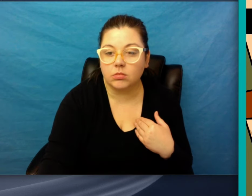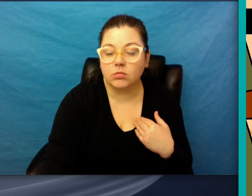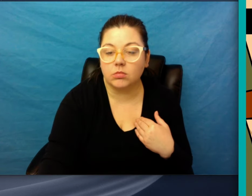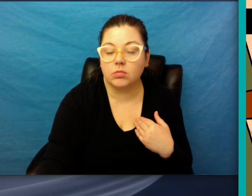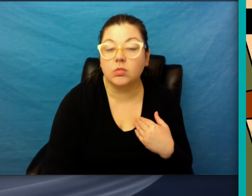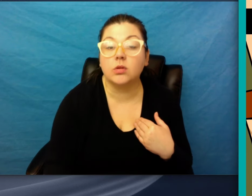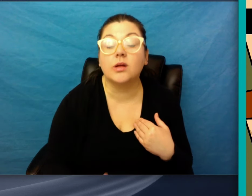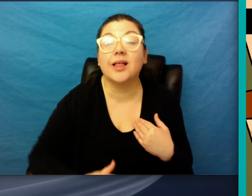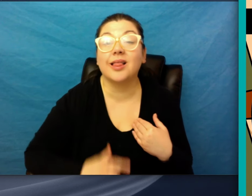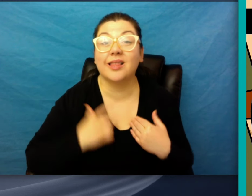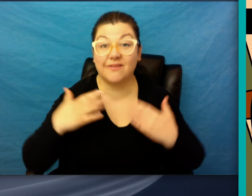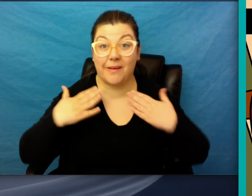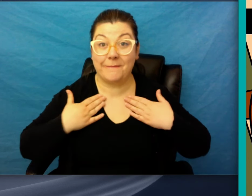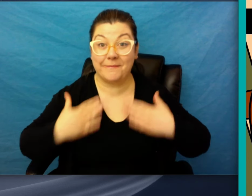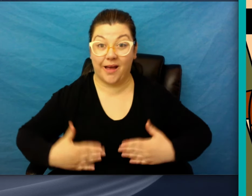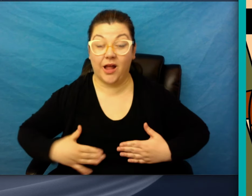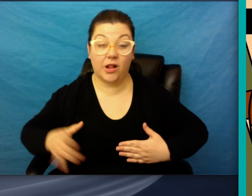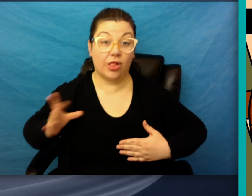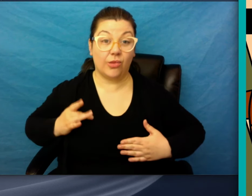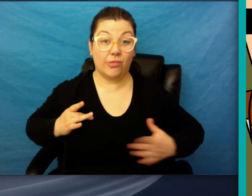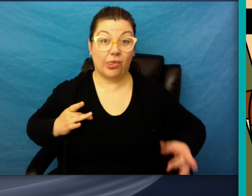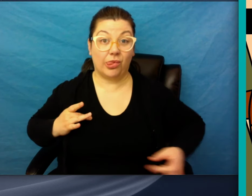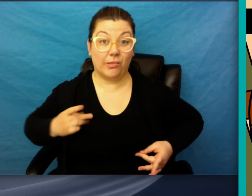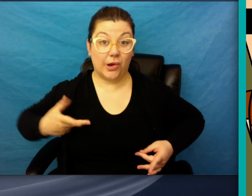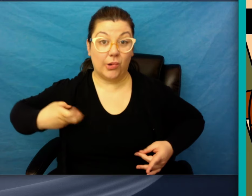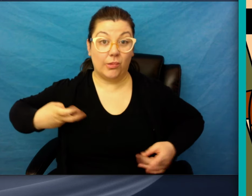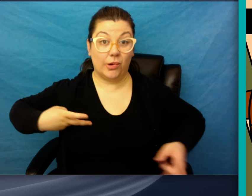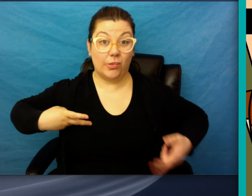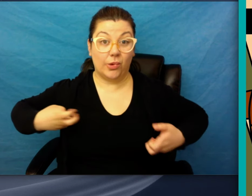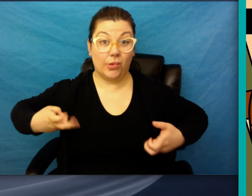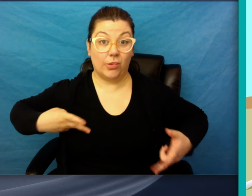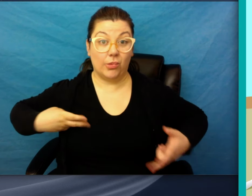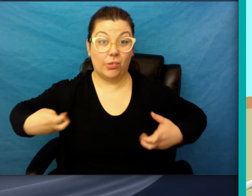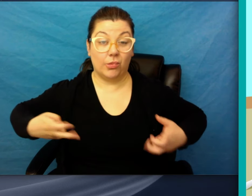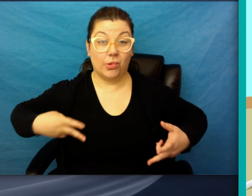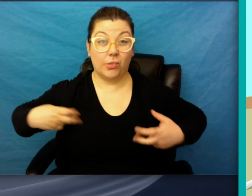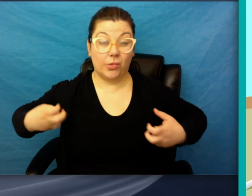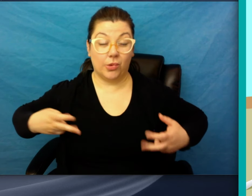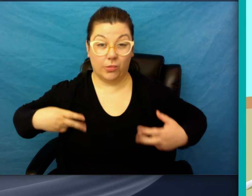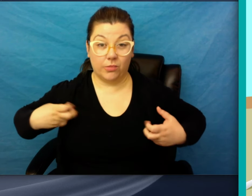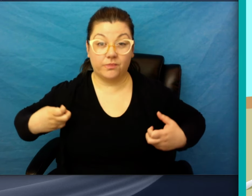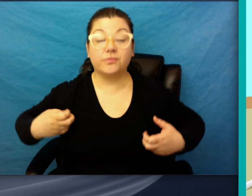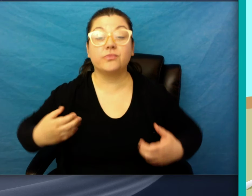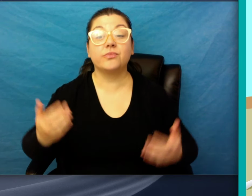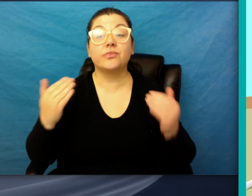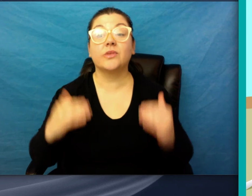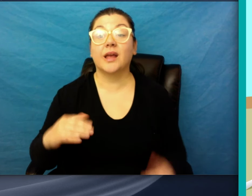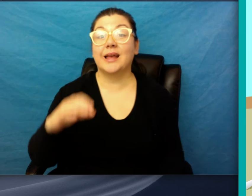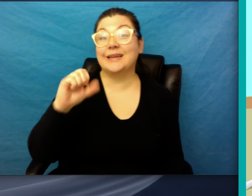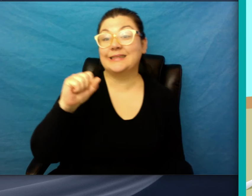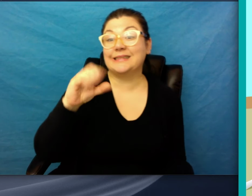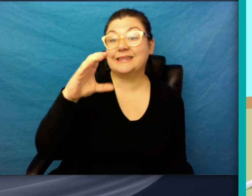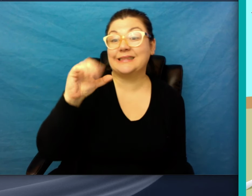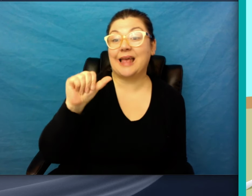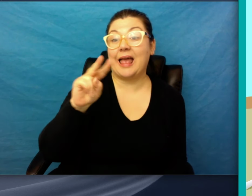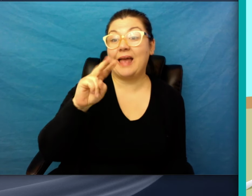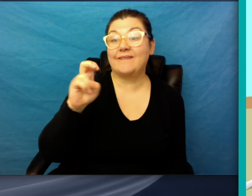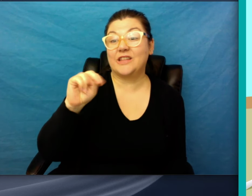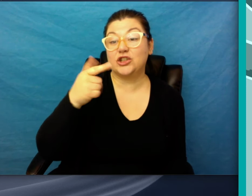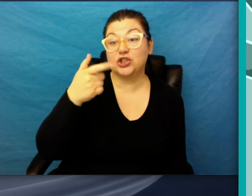organisms that live on the bodies of other organisms, using up the victim's energy. Scavengers eat the carcasses of other dead